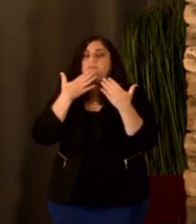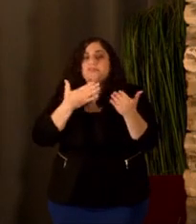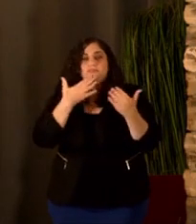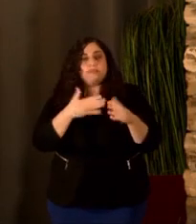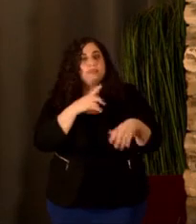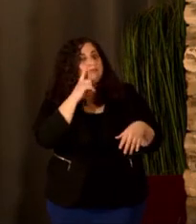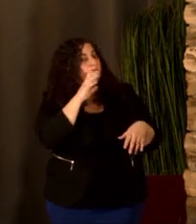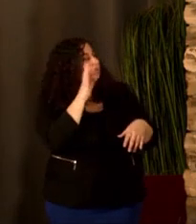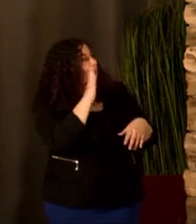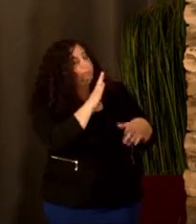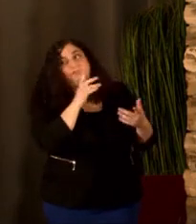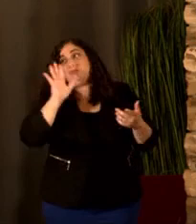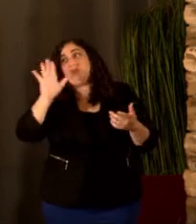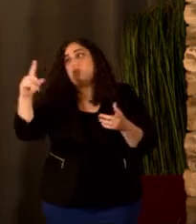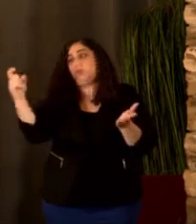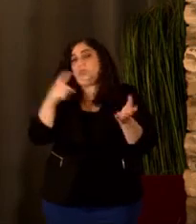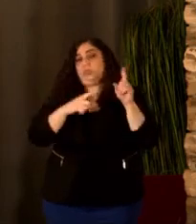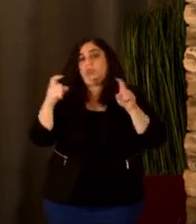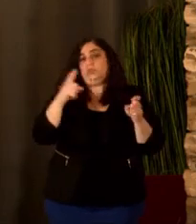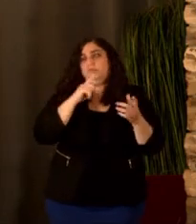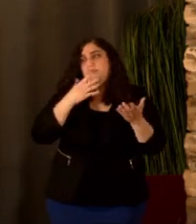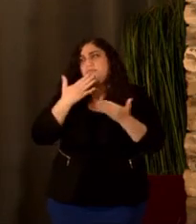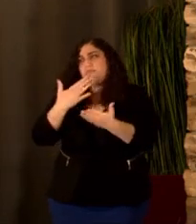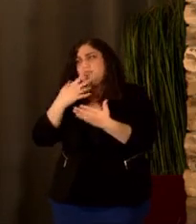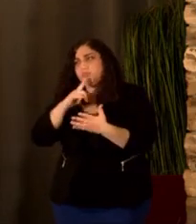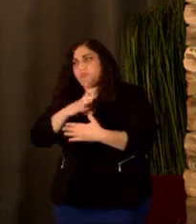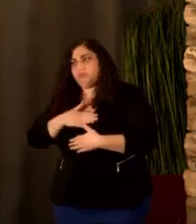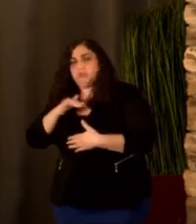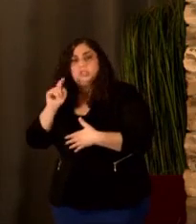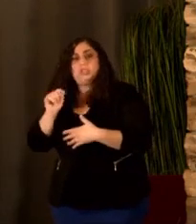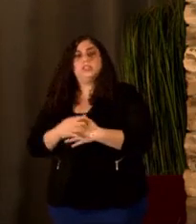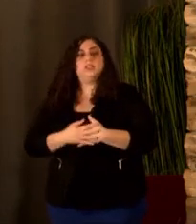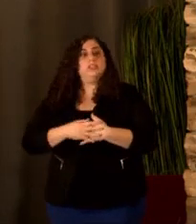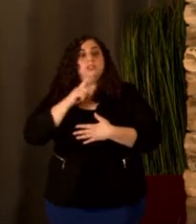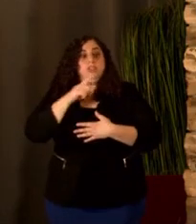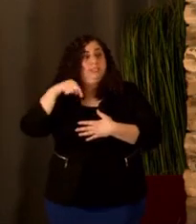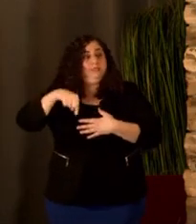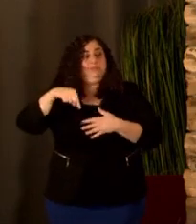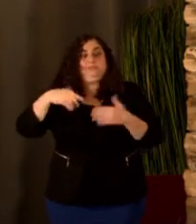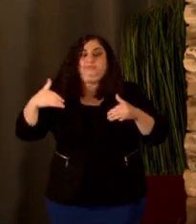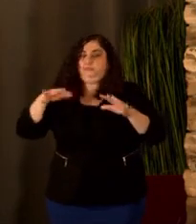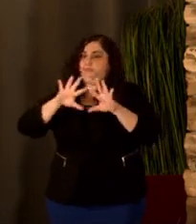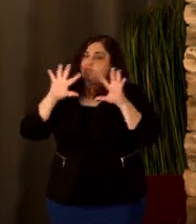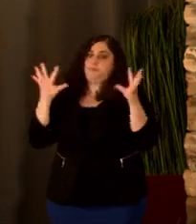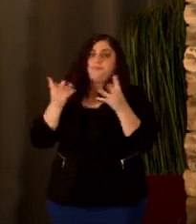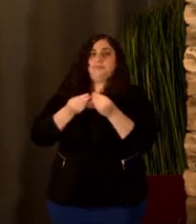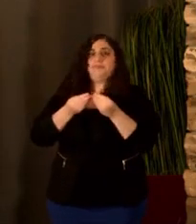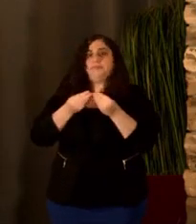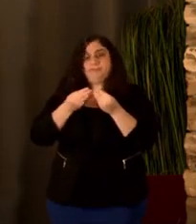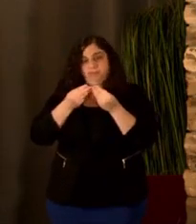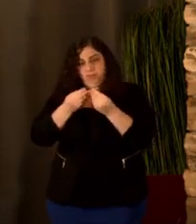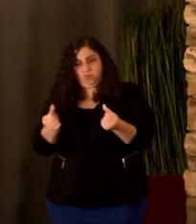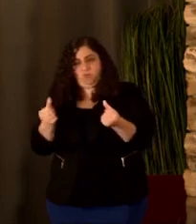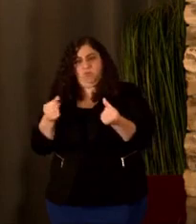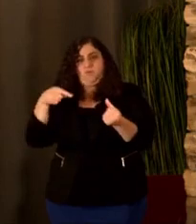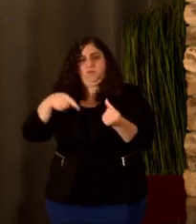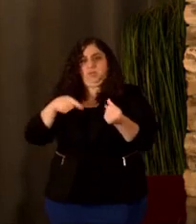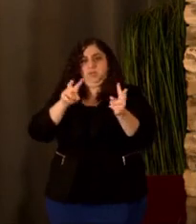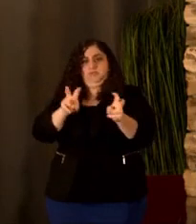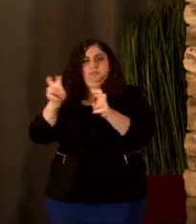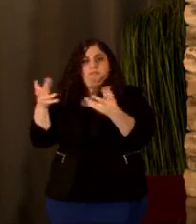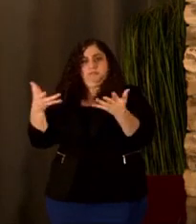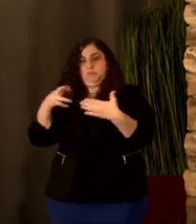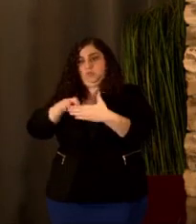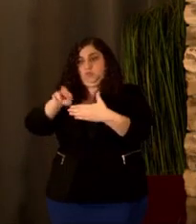the promotion of our collective resolve to actually produce results and be inclusive in